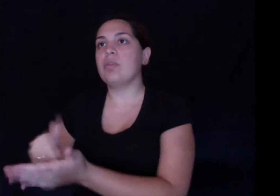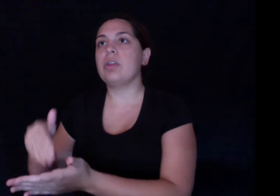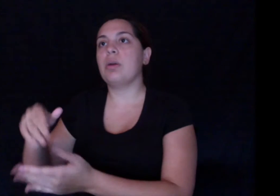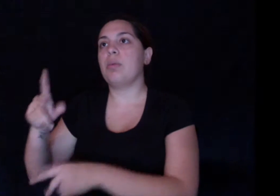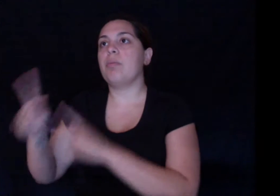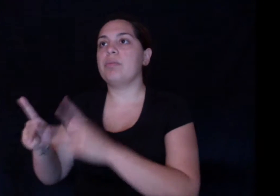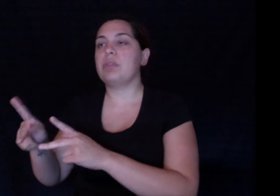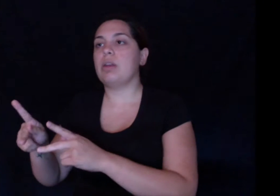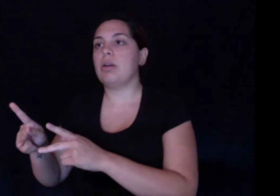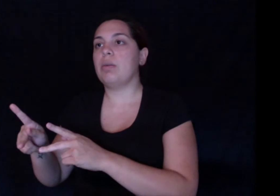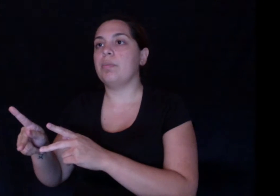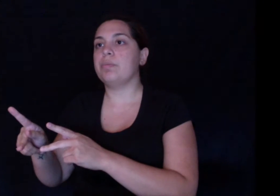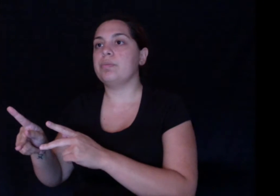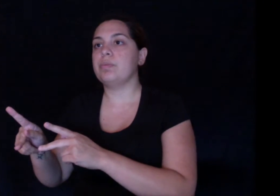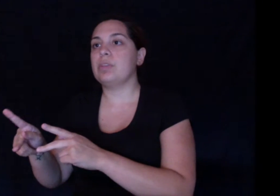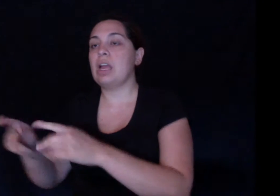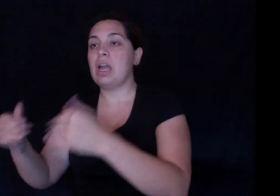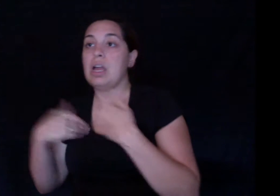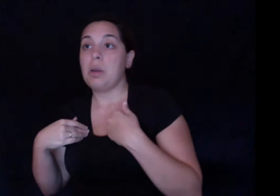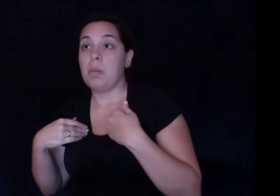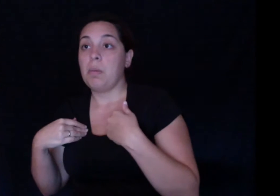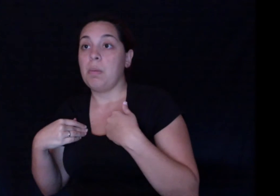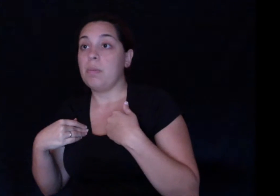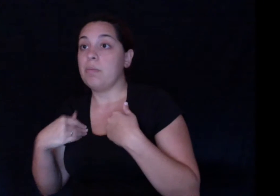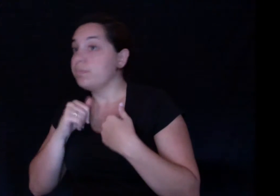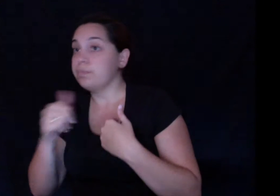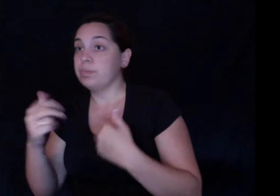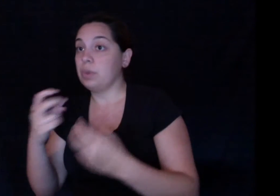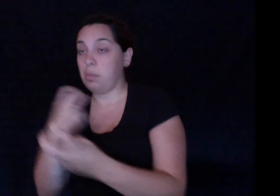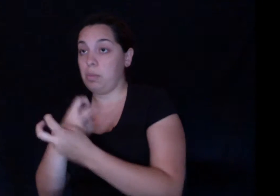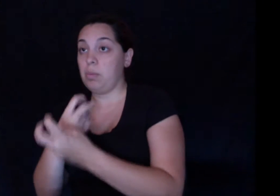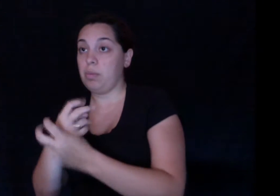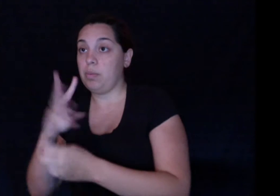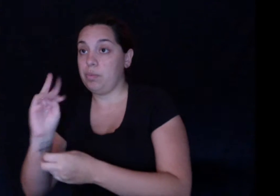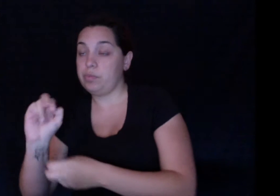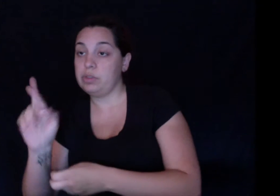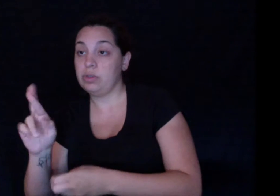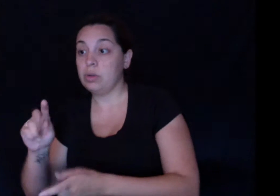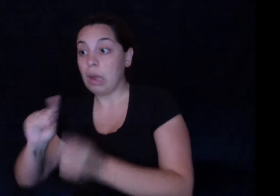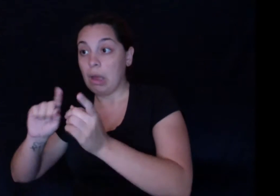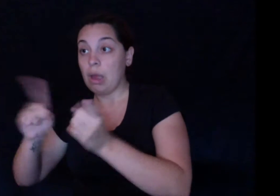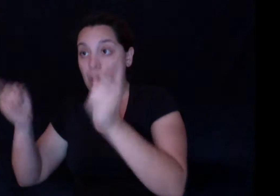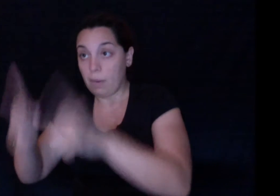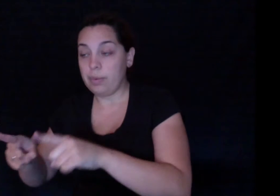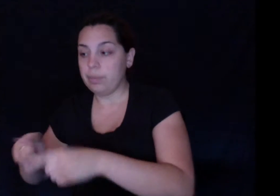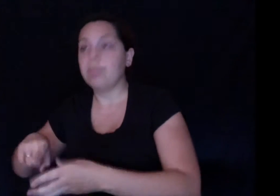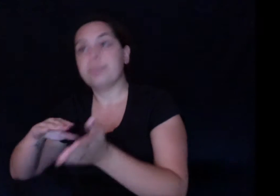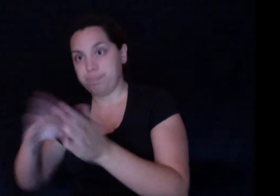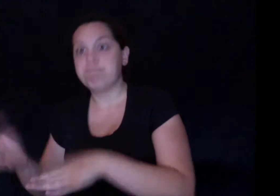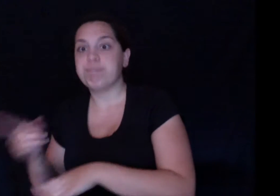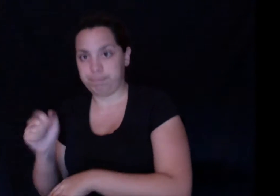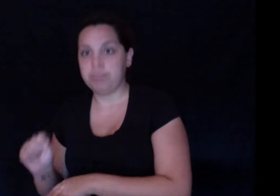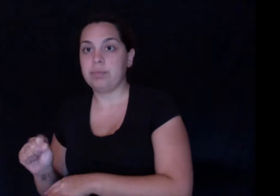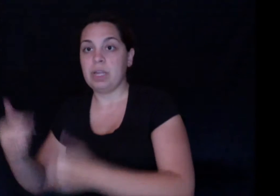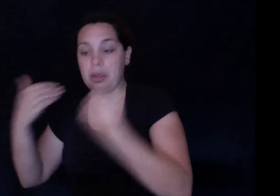job. But I still wanted to really help somehow. But they had said, like stop donating. We